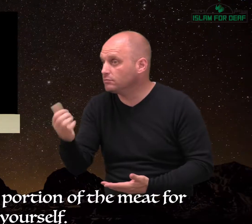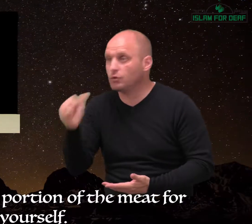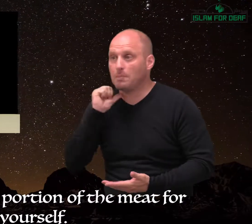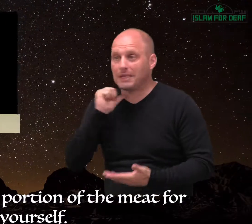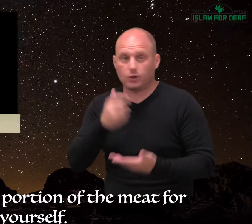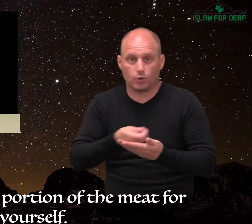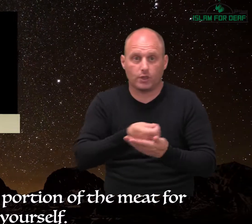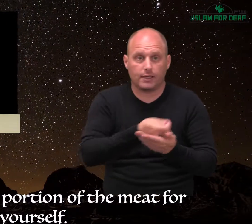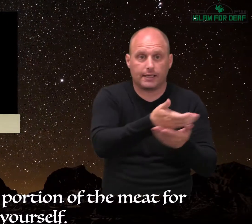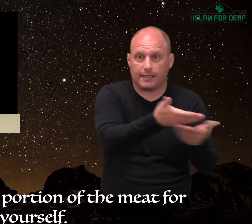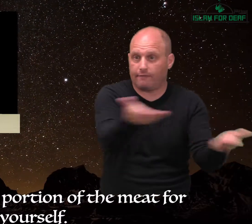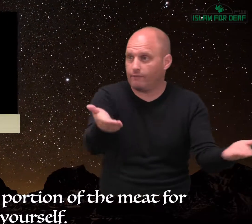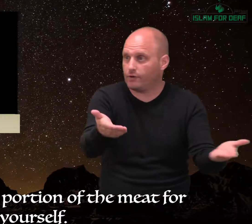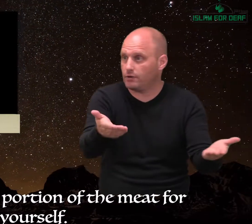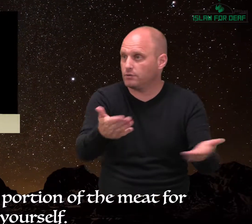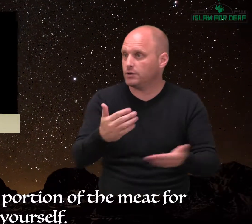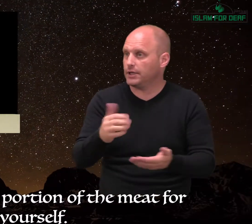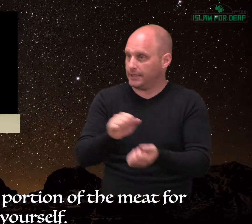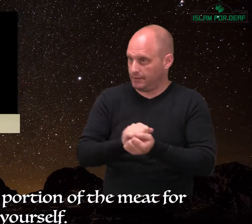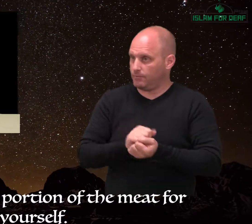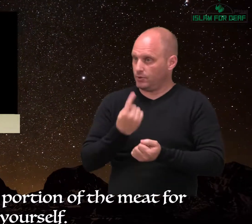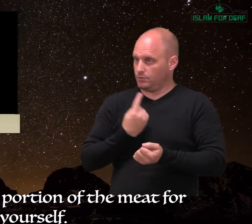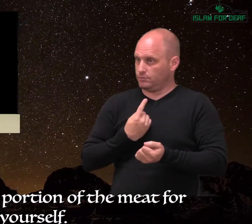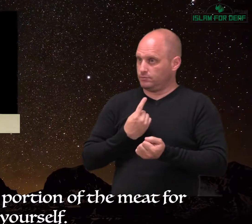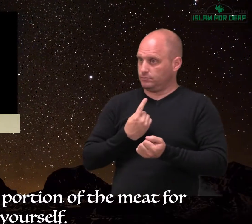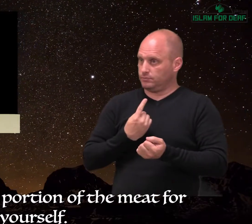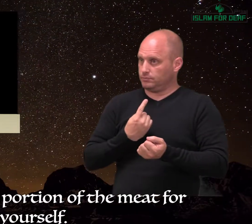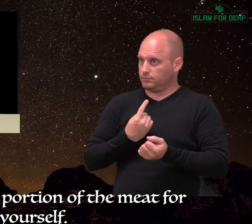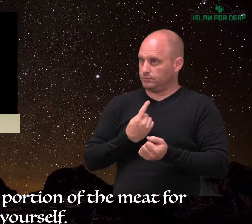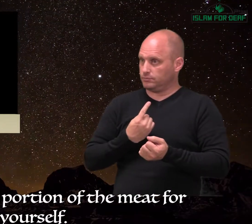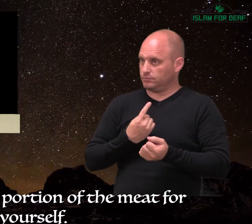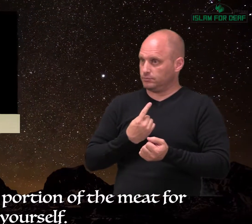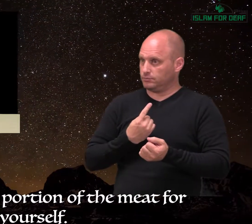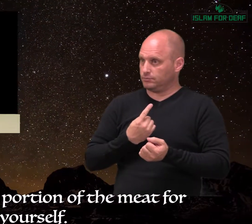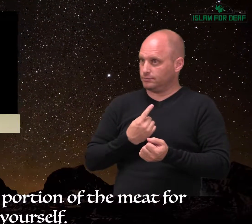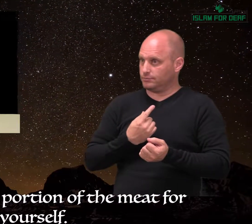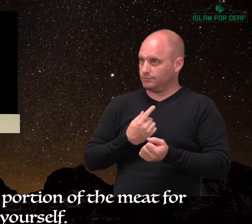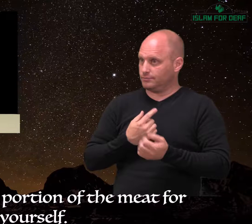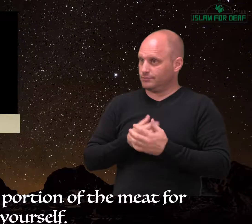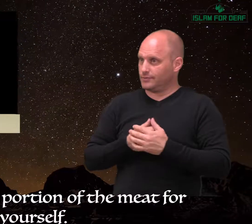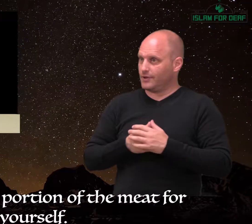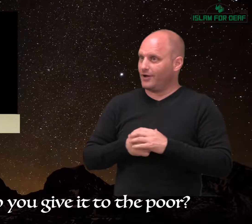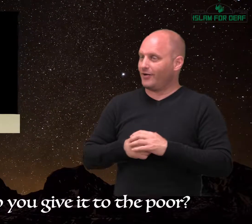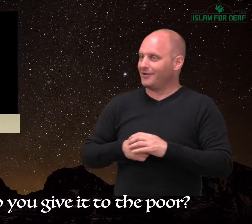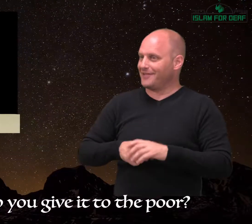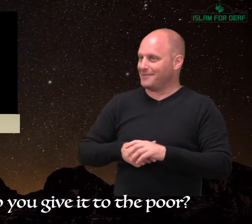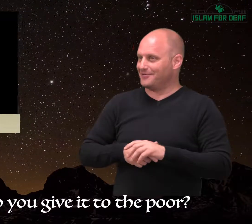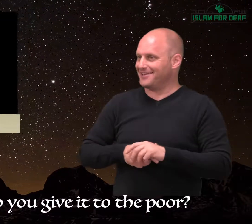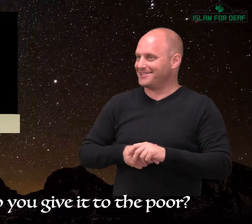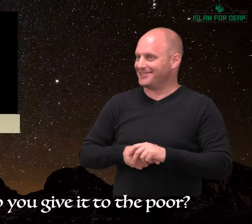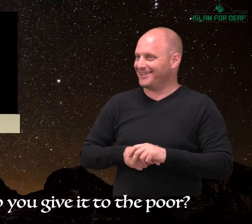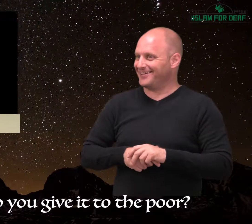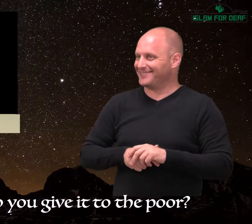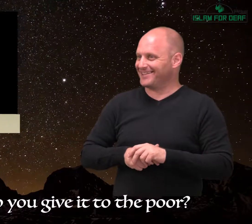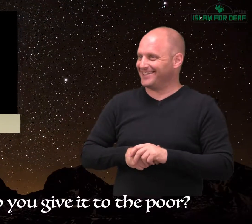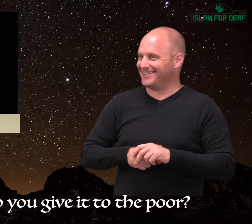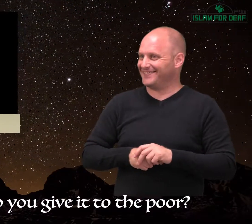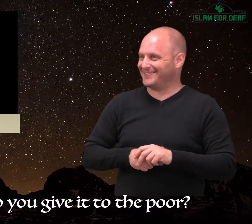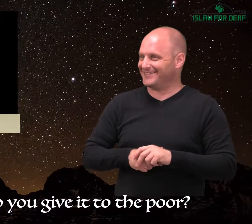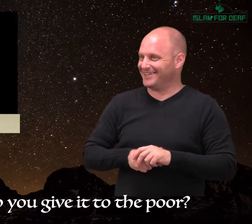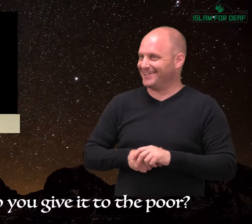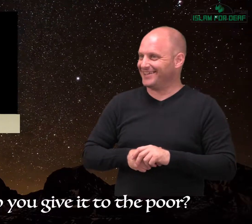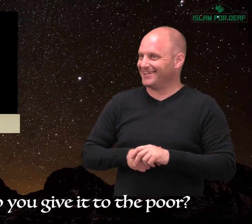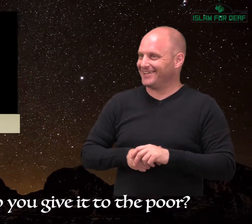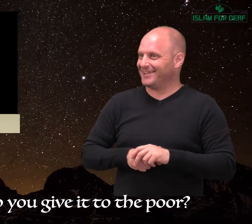You can keep a portion, you can keep a portion of the meat for yourself. All of them are rich, so they are sleeping